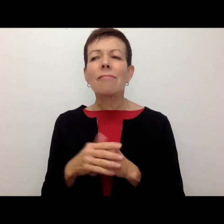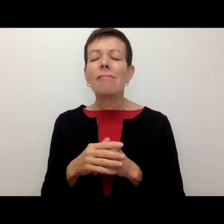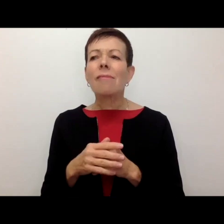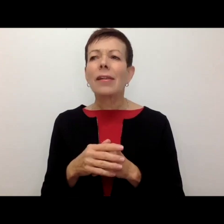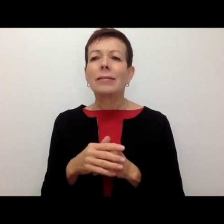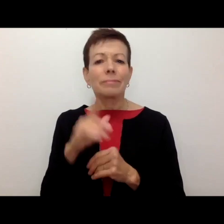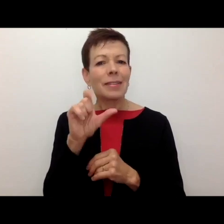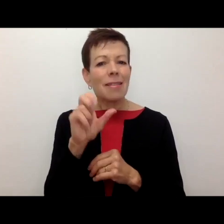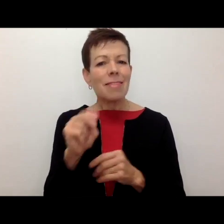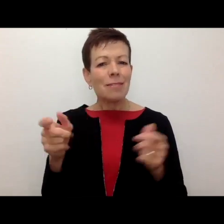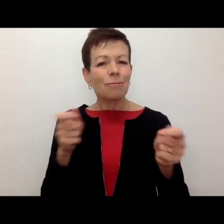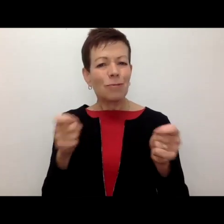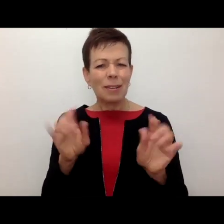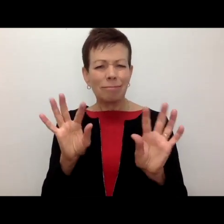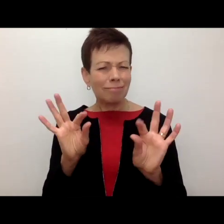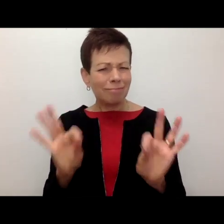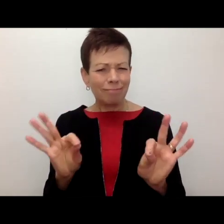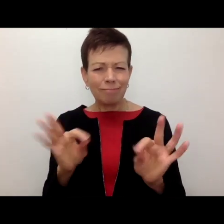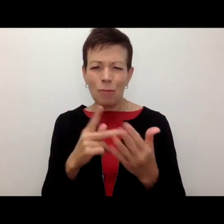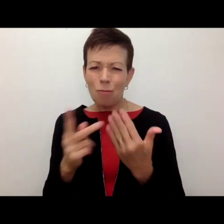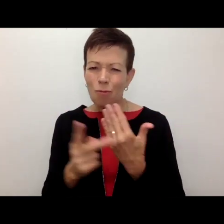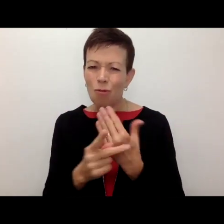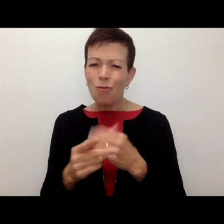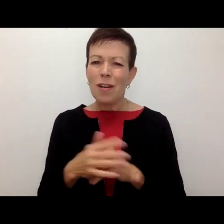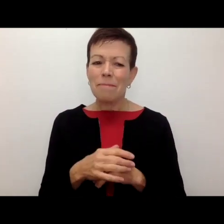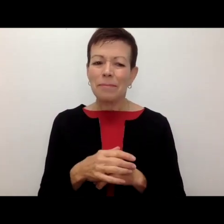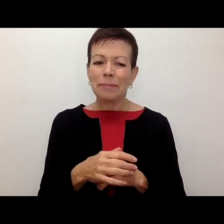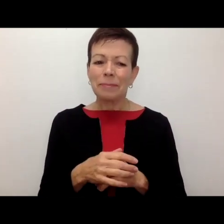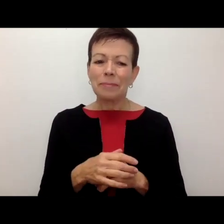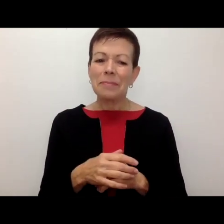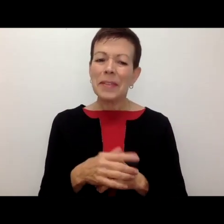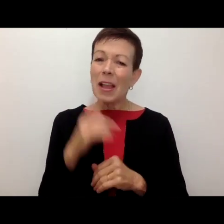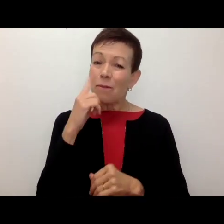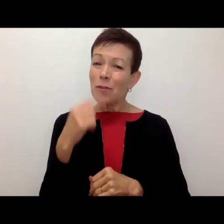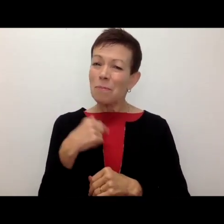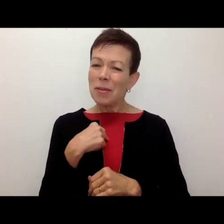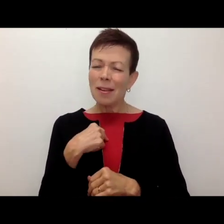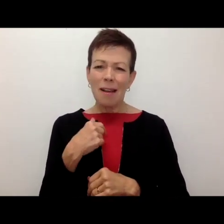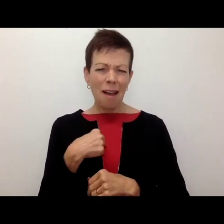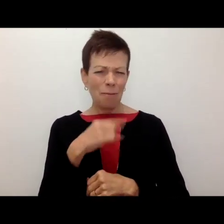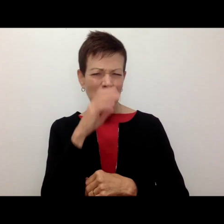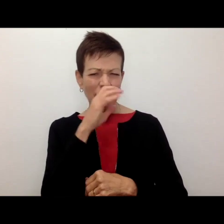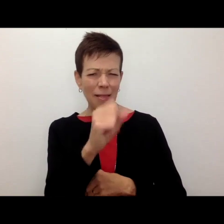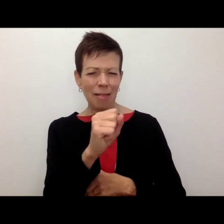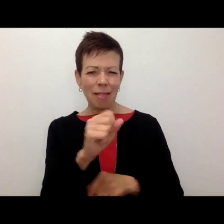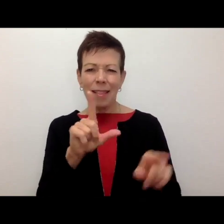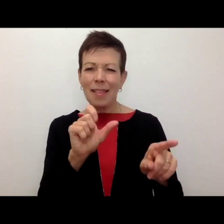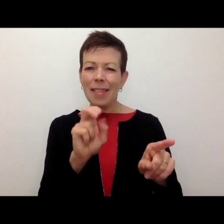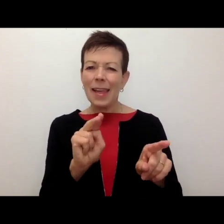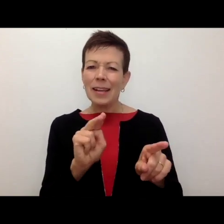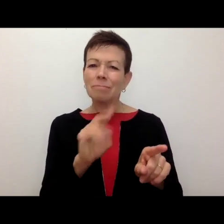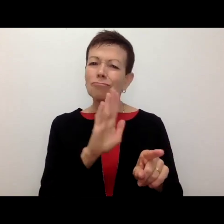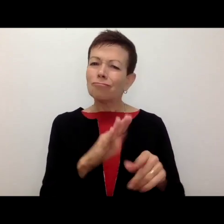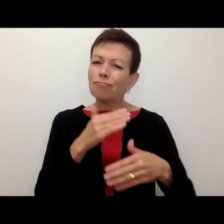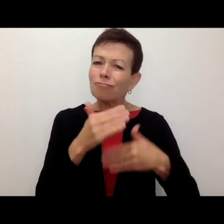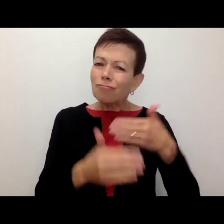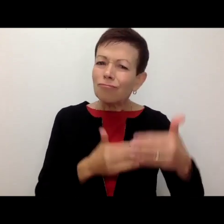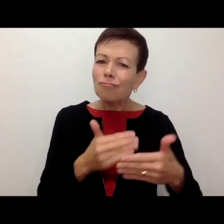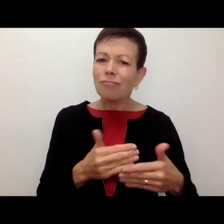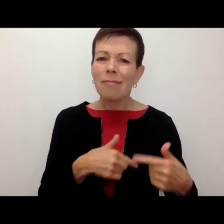care. And Len ran this great program for them. I was immediately drawn to Len's